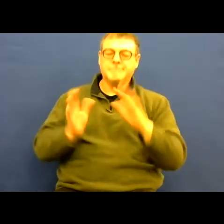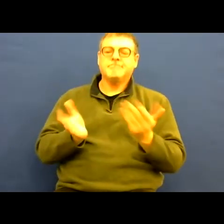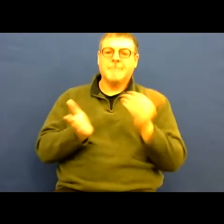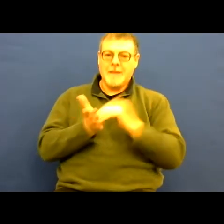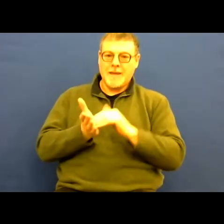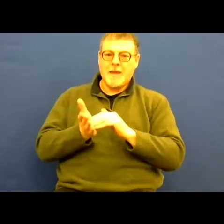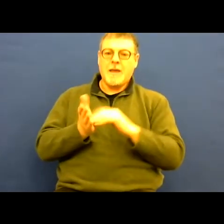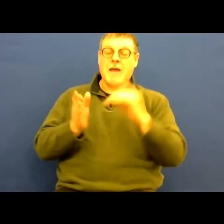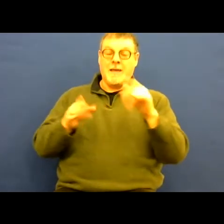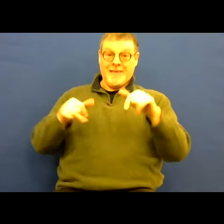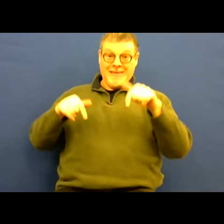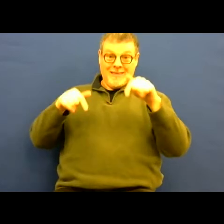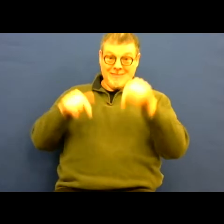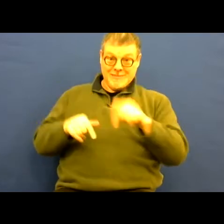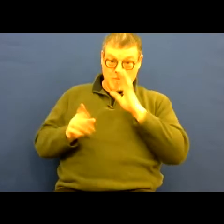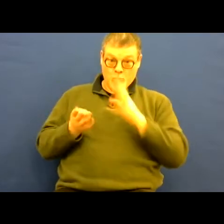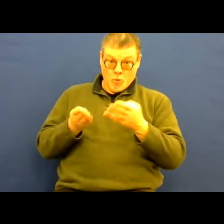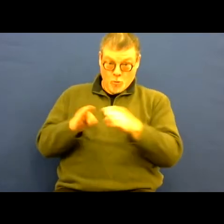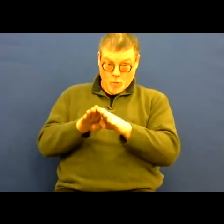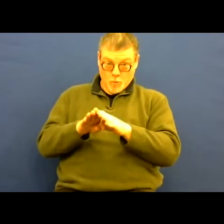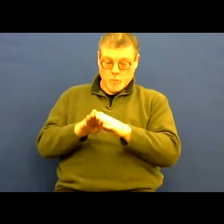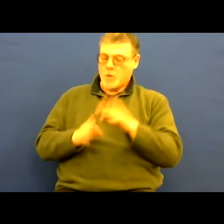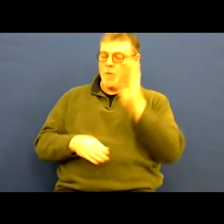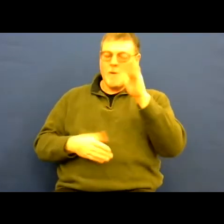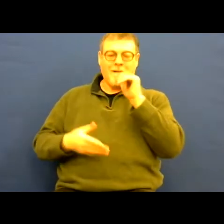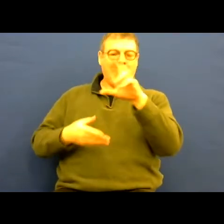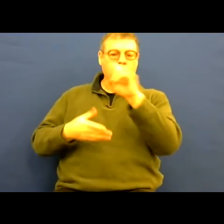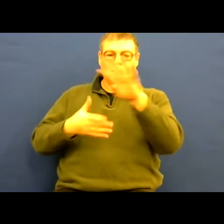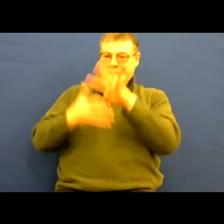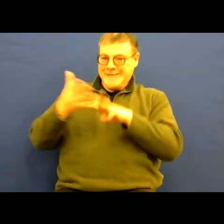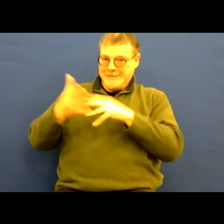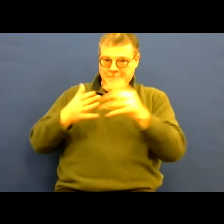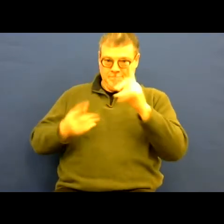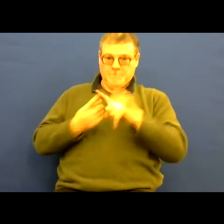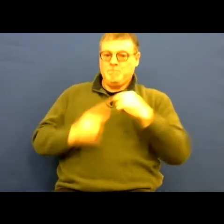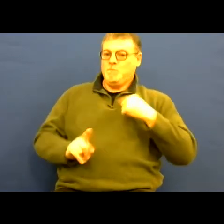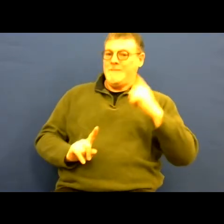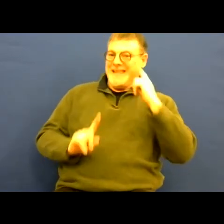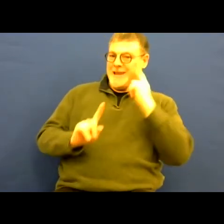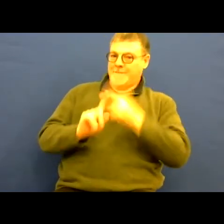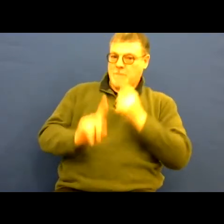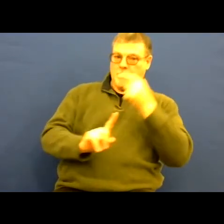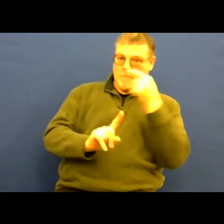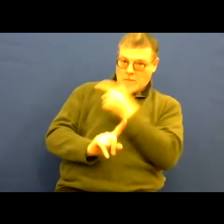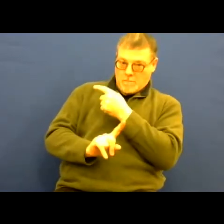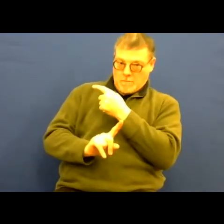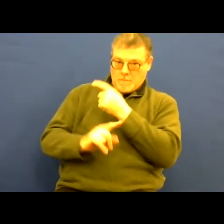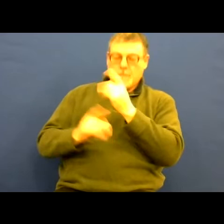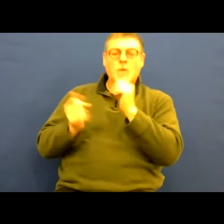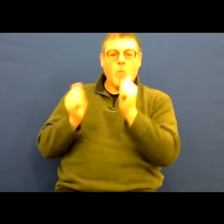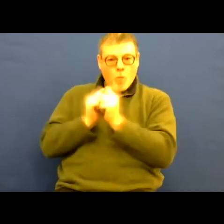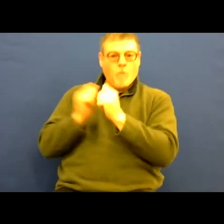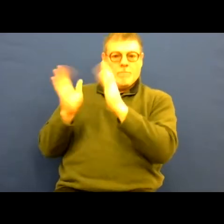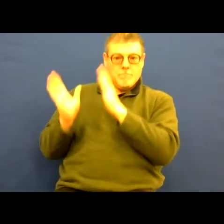we'll close this session. We won't reschedule until we hear back from them with some plans that